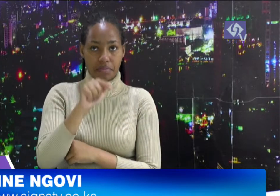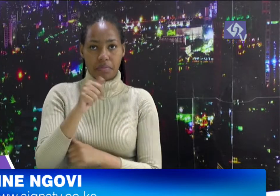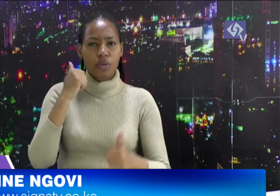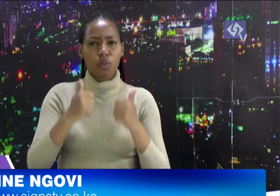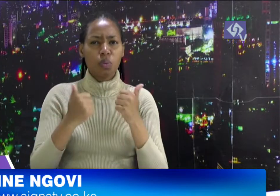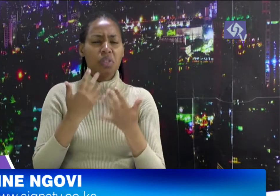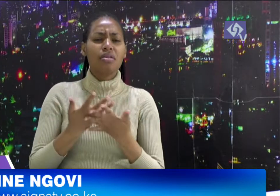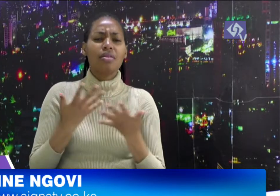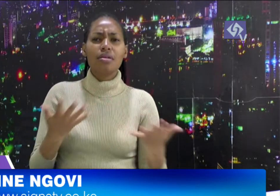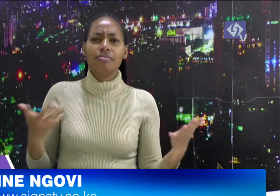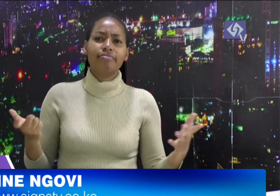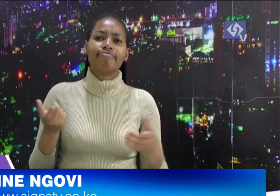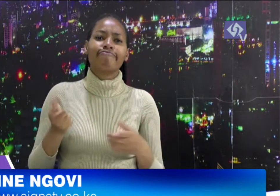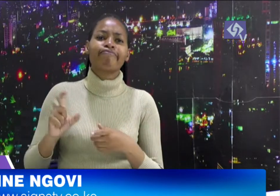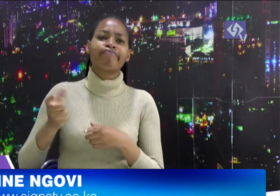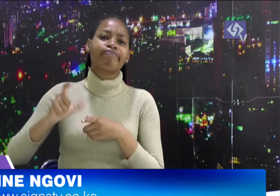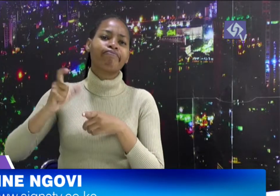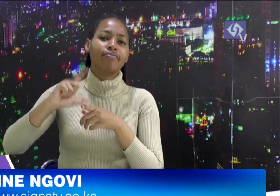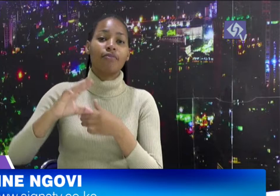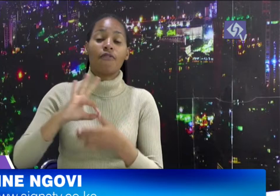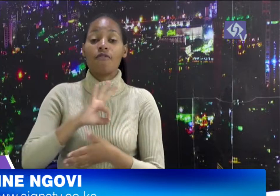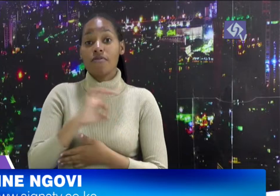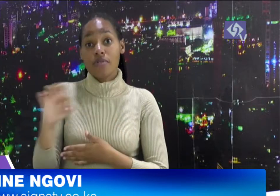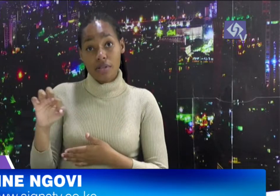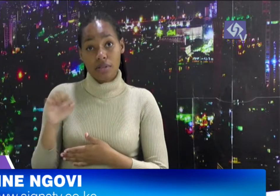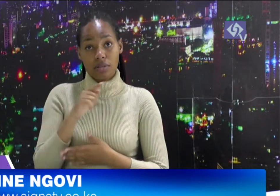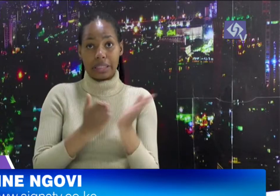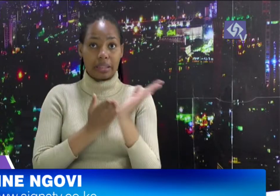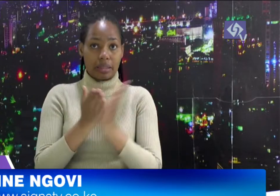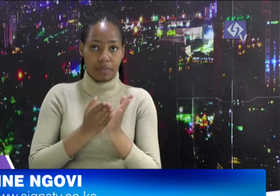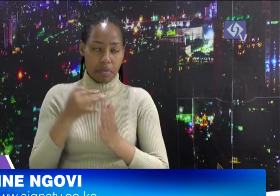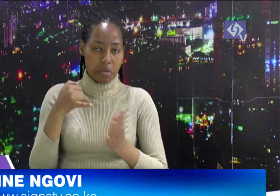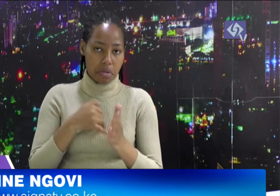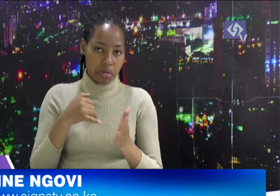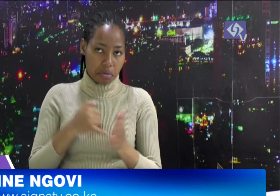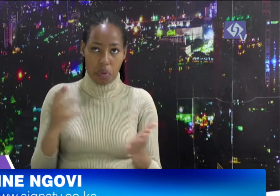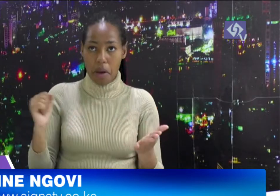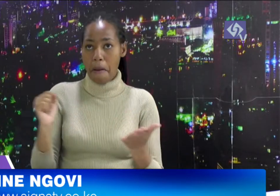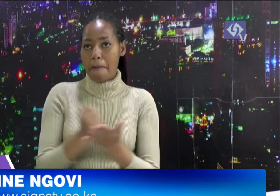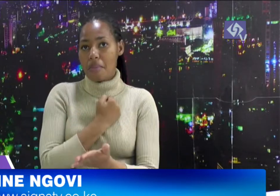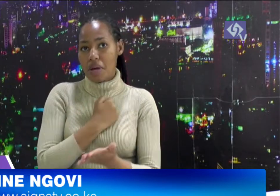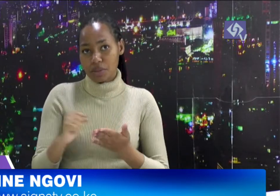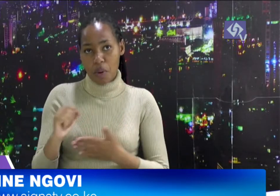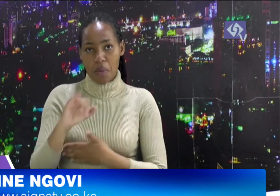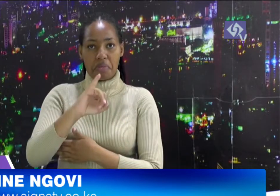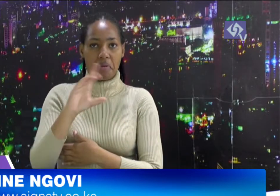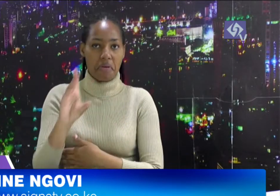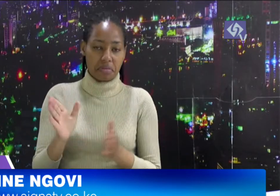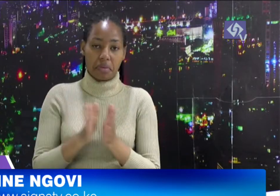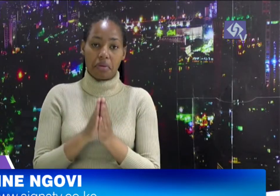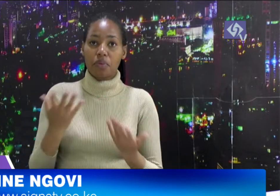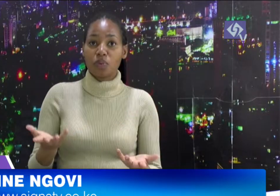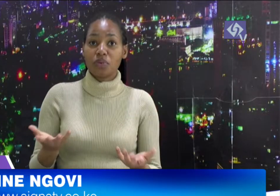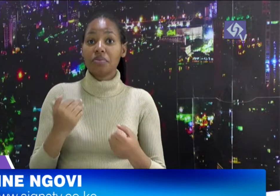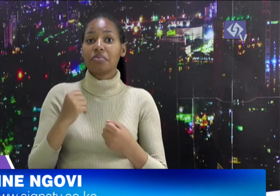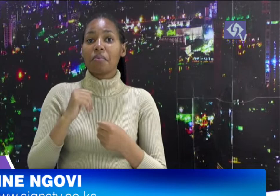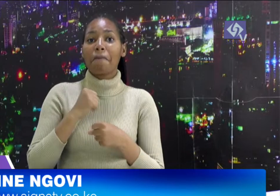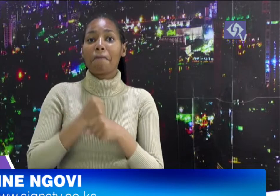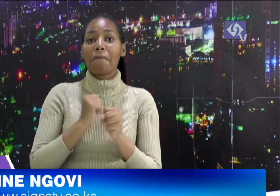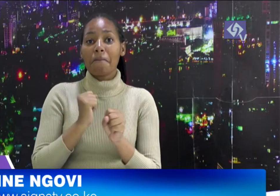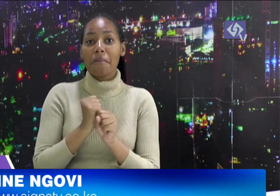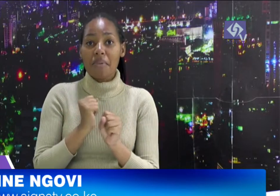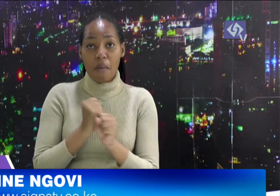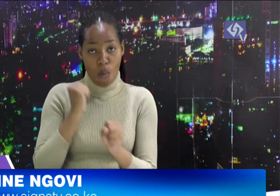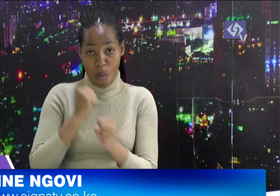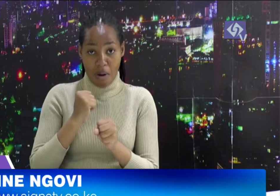November 7th, 2023, which proposed significant increase in the fees for various services, including